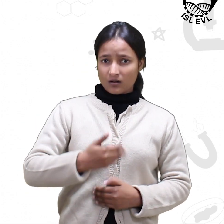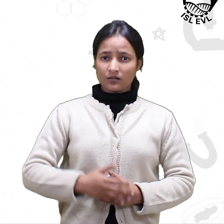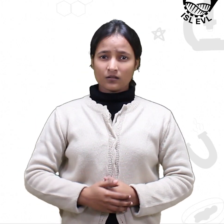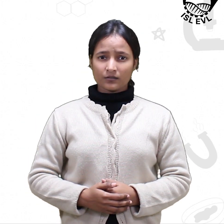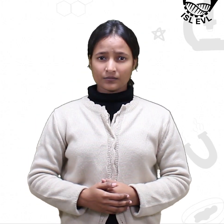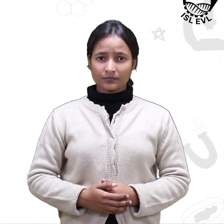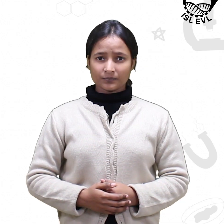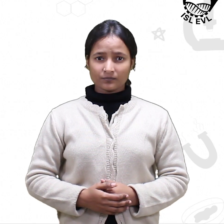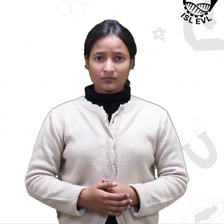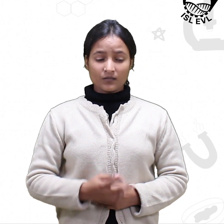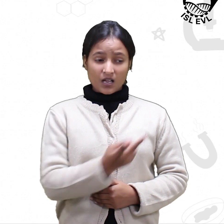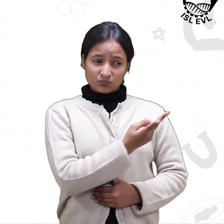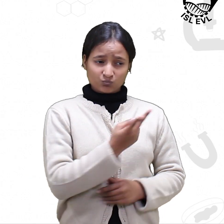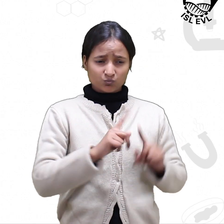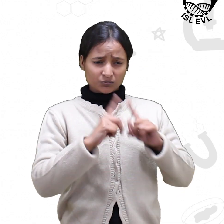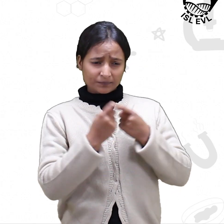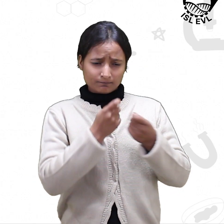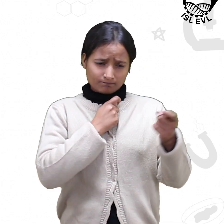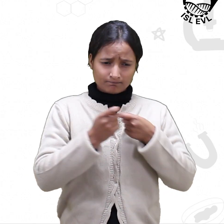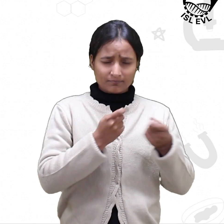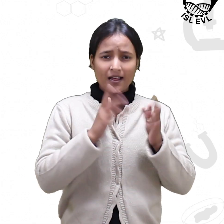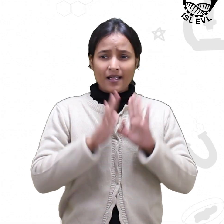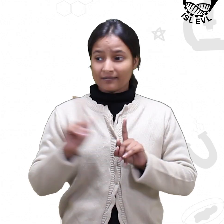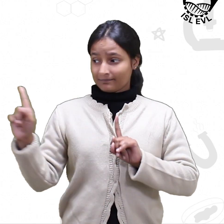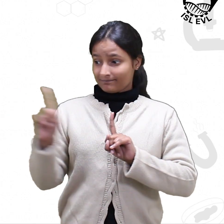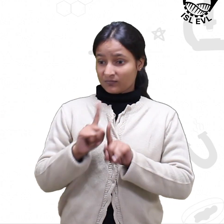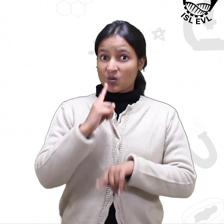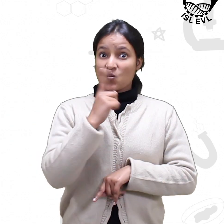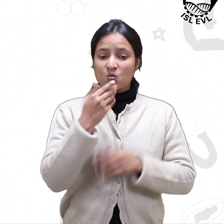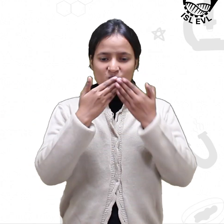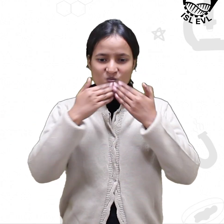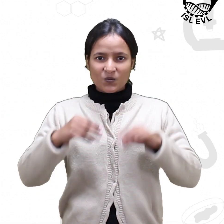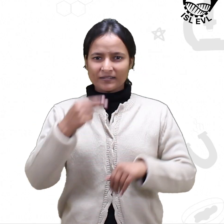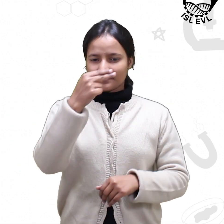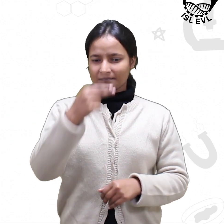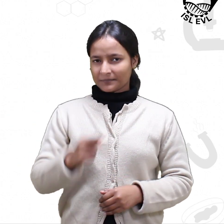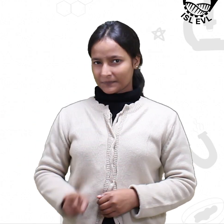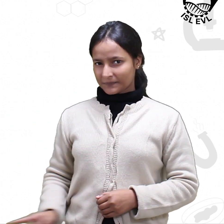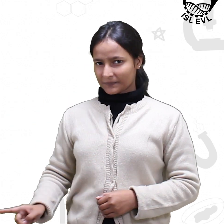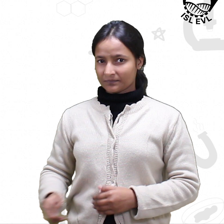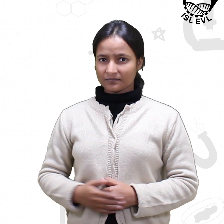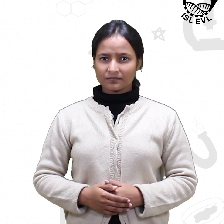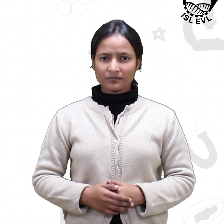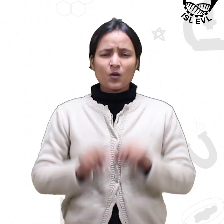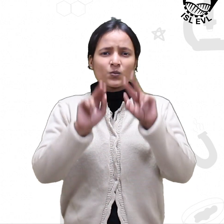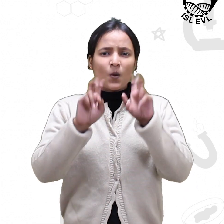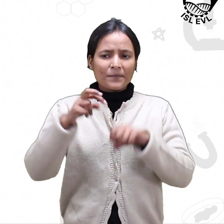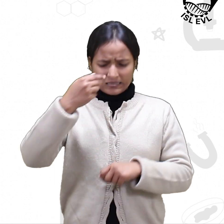and Jigyasa as they chat with Myra and Kanishka about the different reasons for